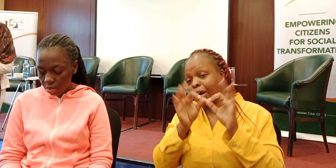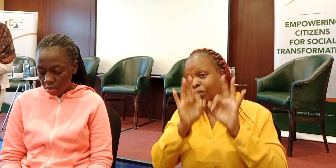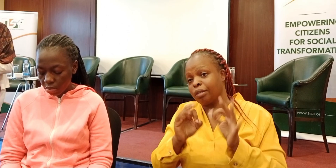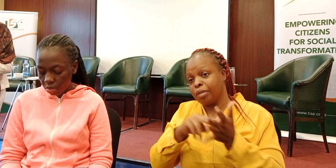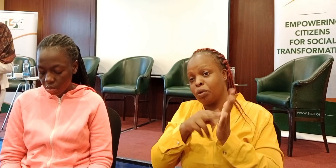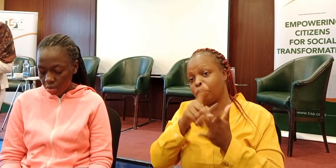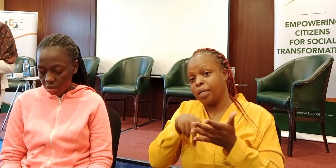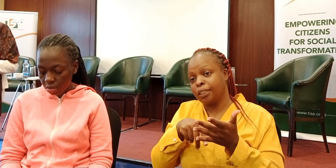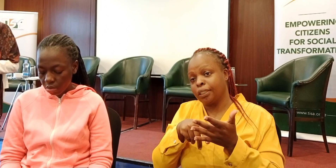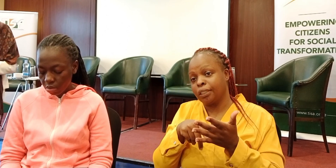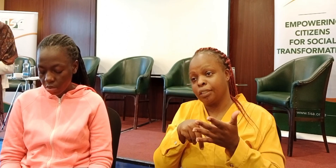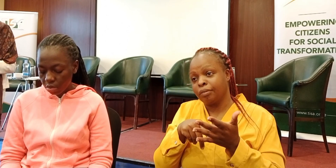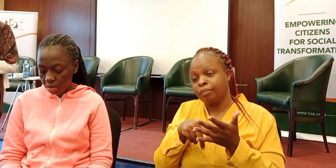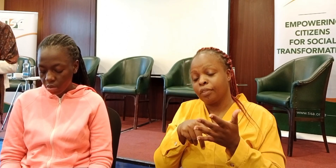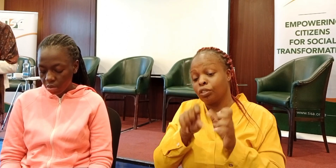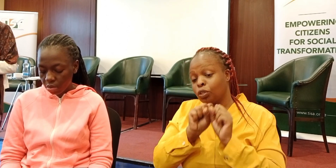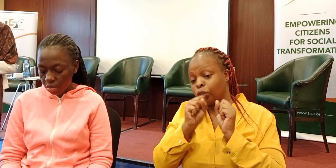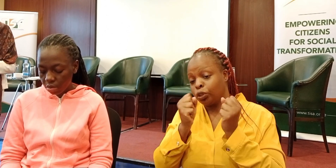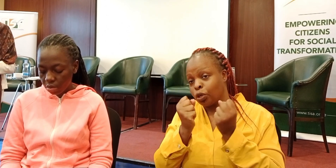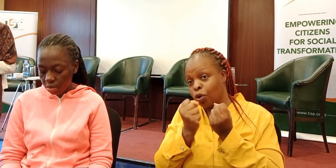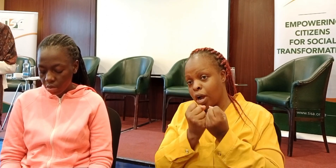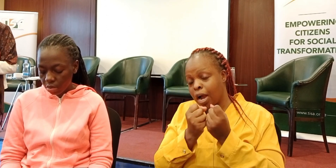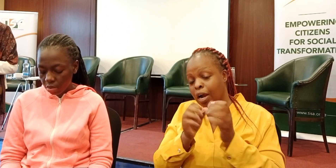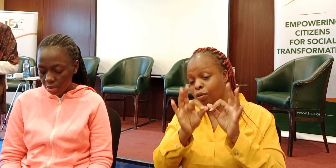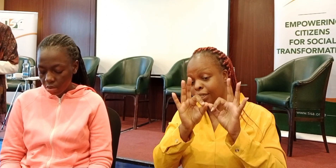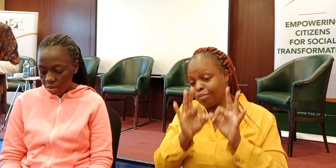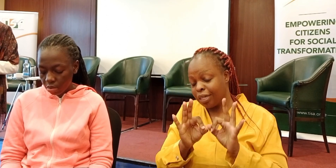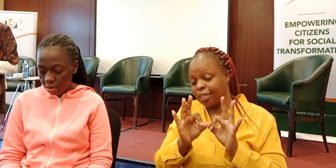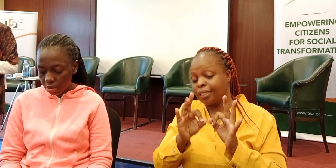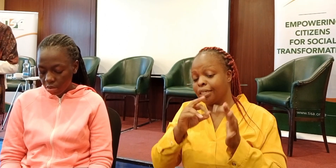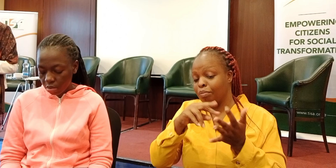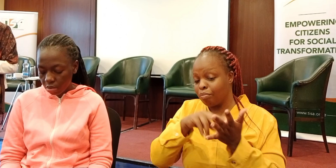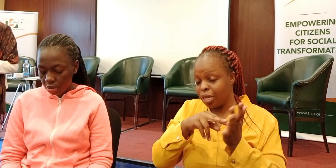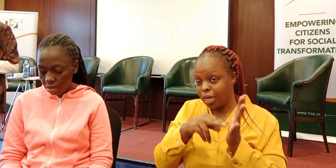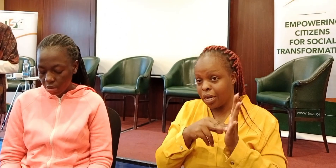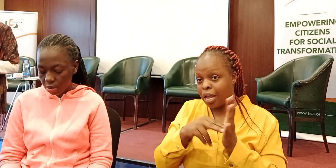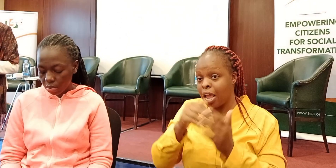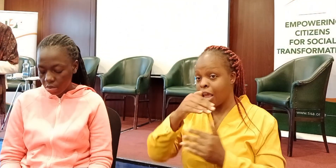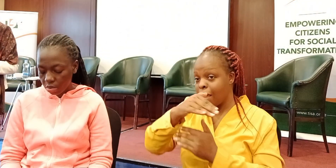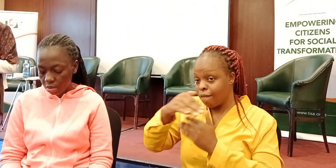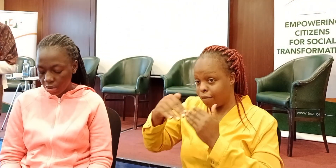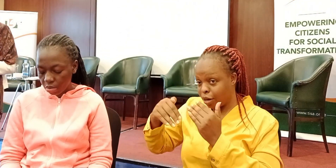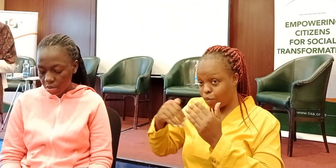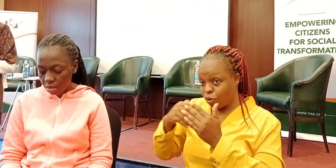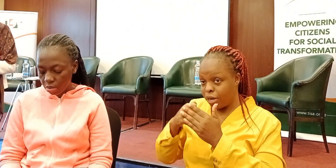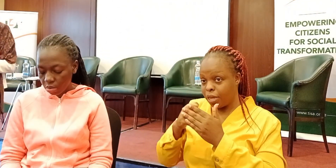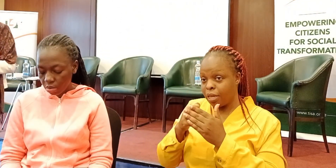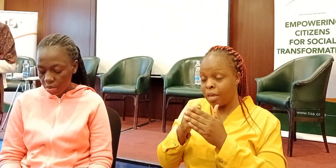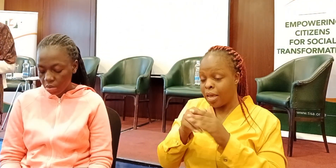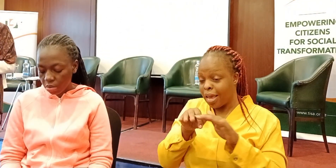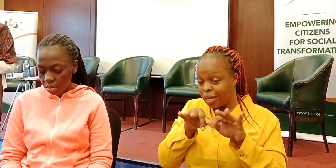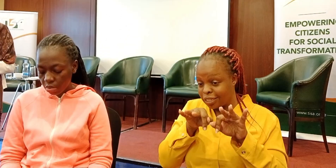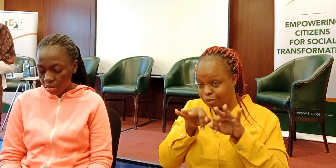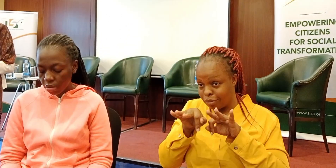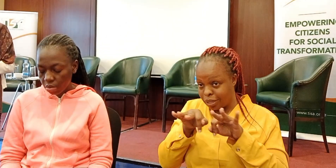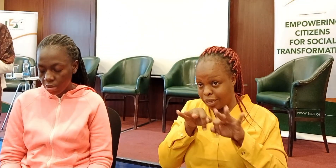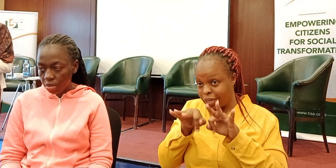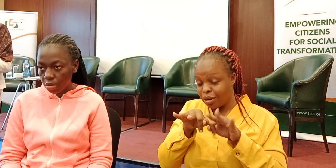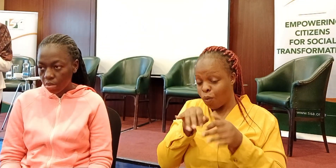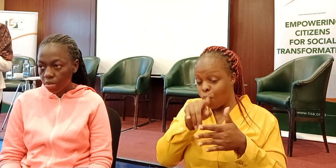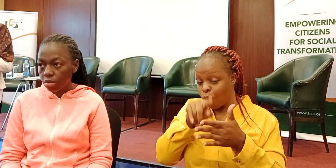accountability? Social accountability is simply everybody defining what they really